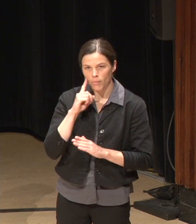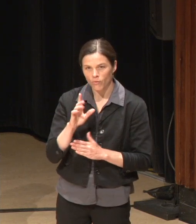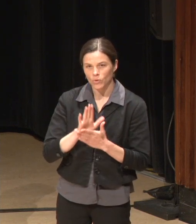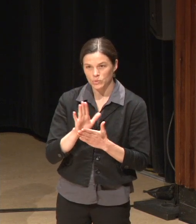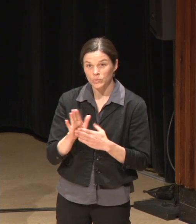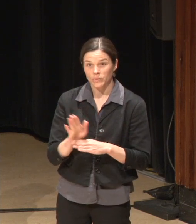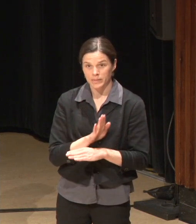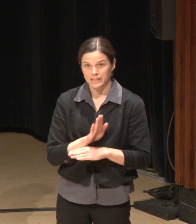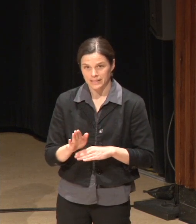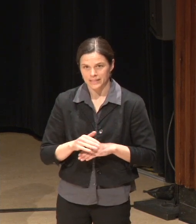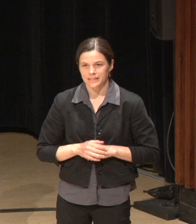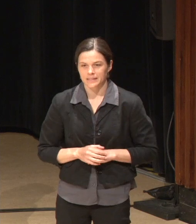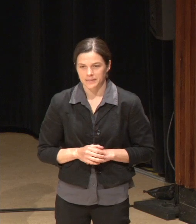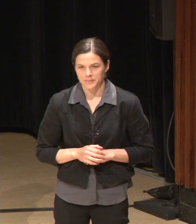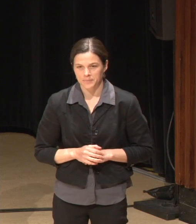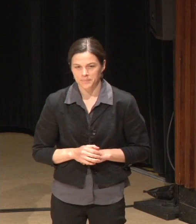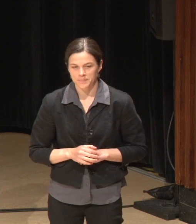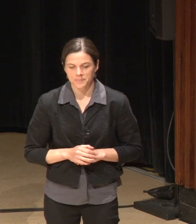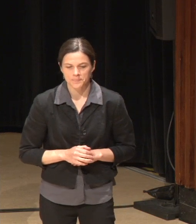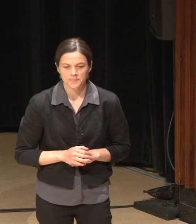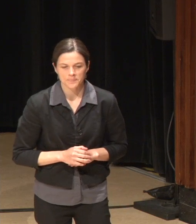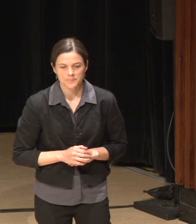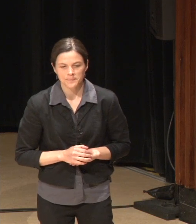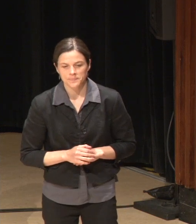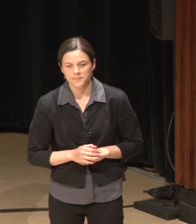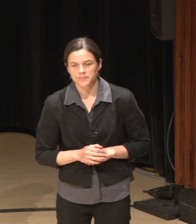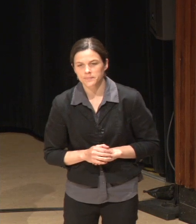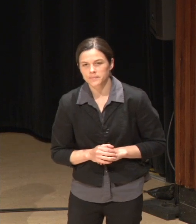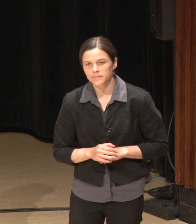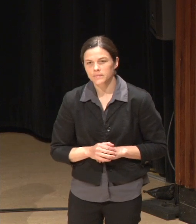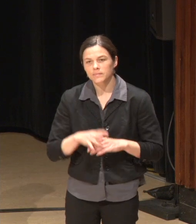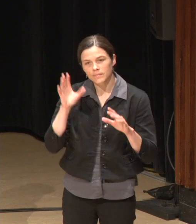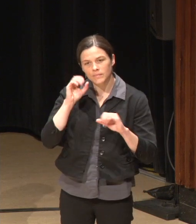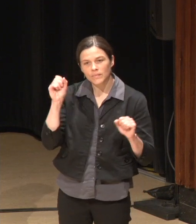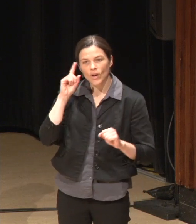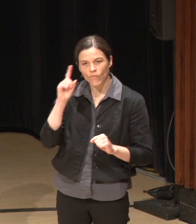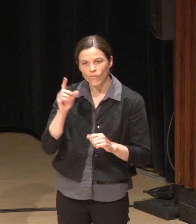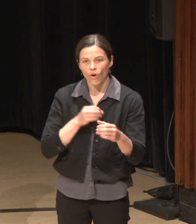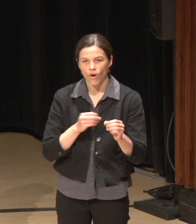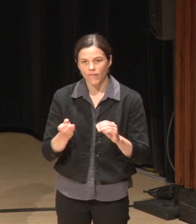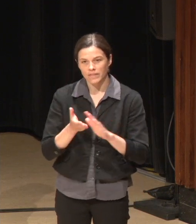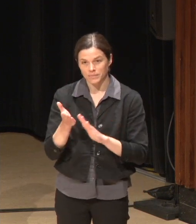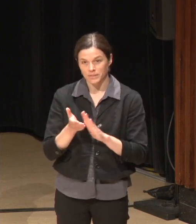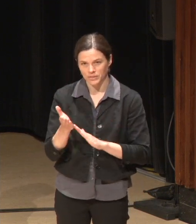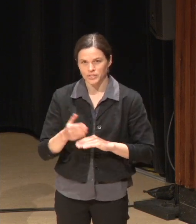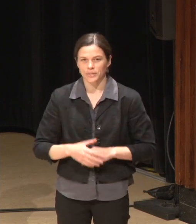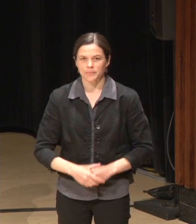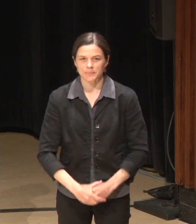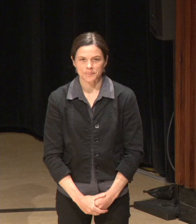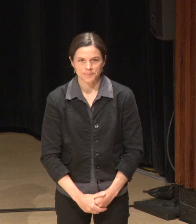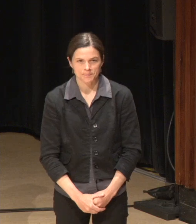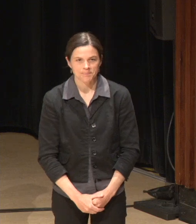Business. Mr. President, the candidates for the Certificate in Office Administration.